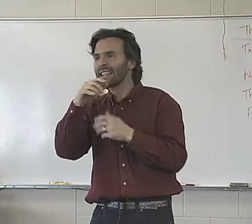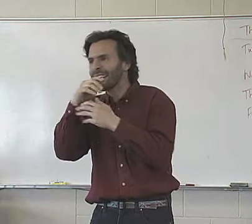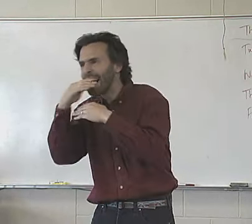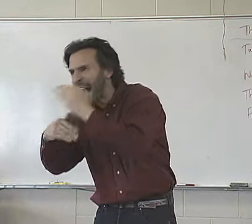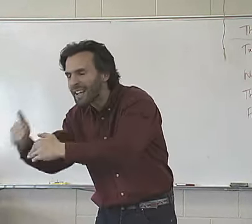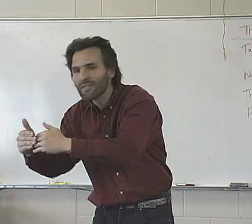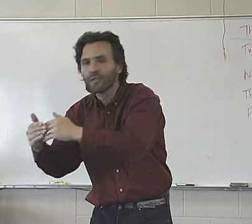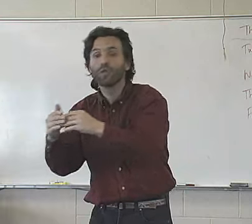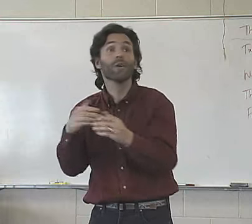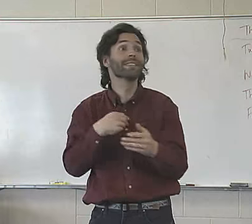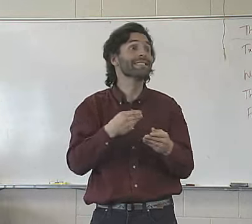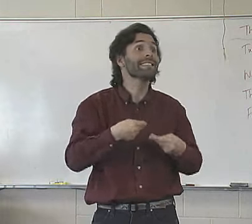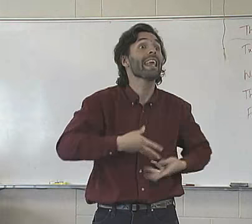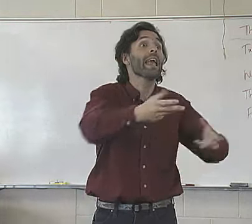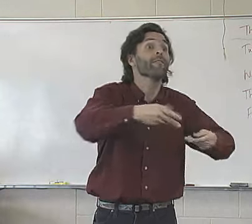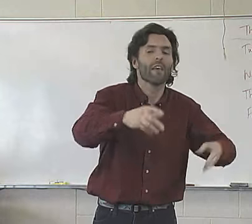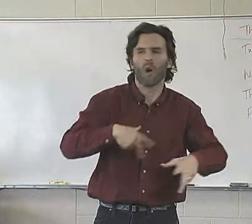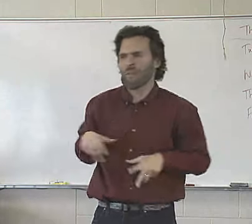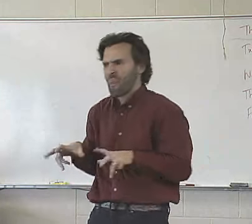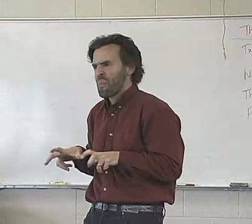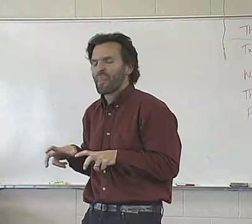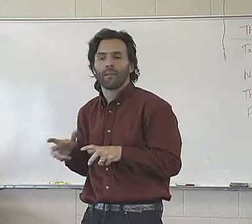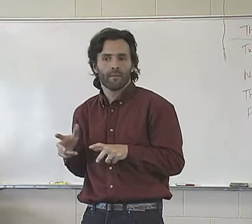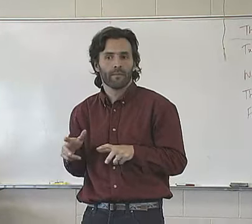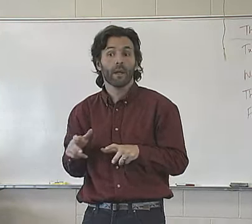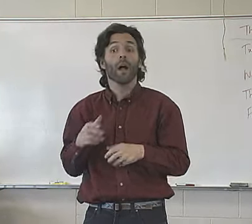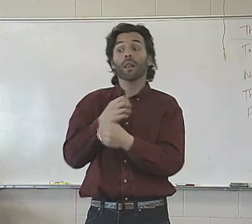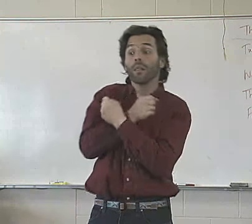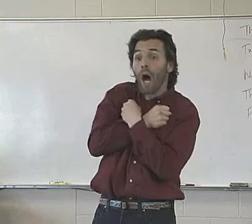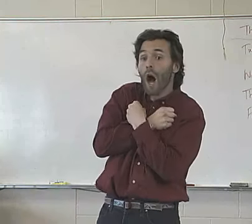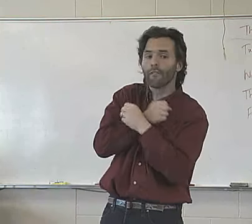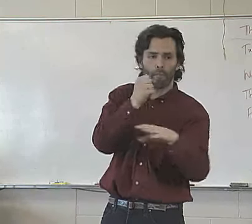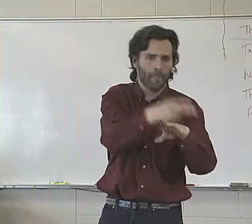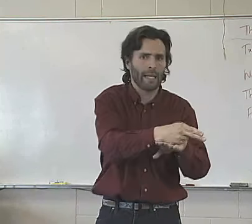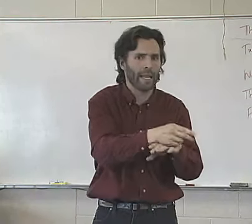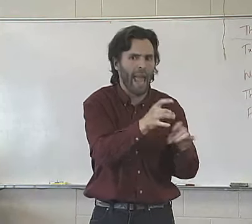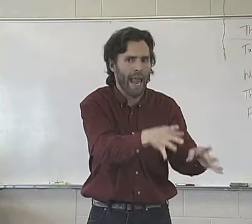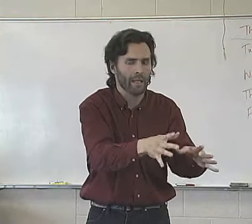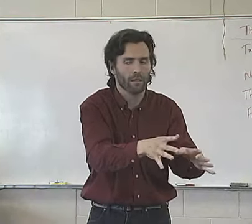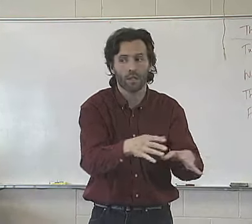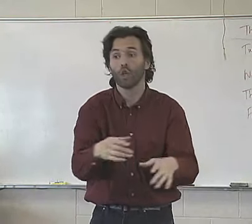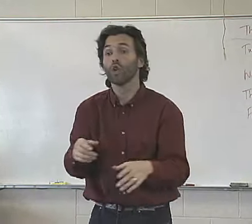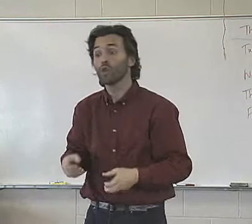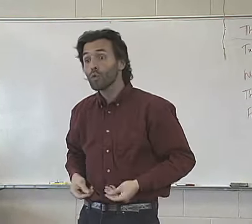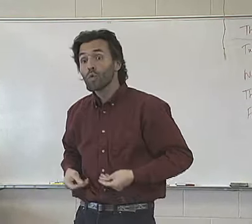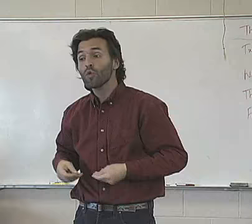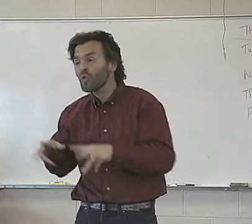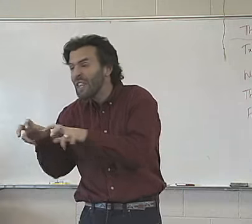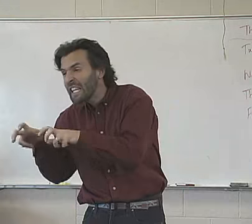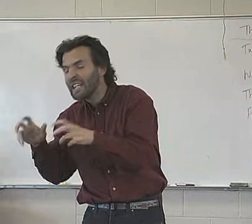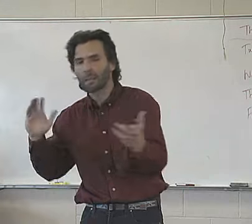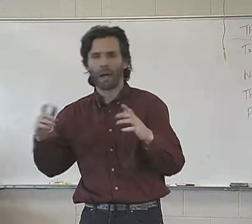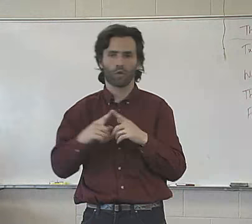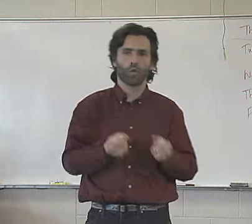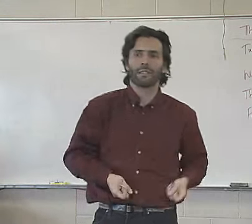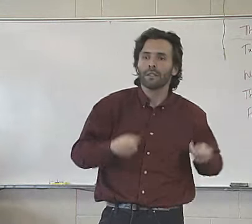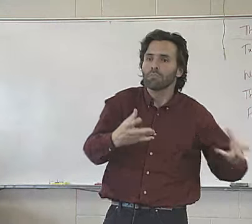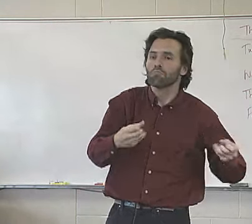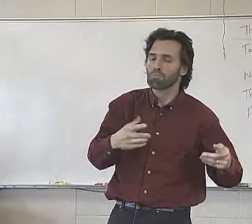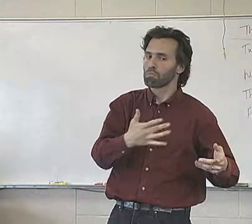or not. Love always conquers hate. Greed is contrasted with generosity. You see all those kinds of themes. They're repeated